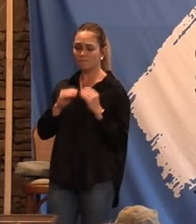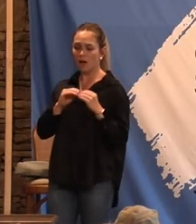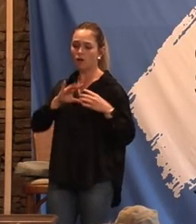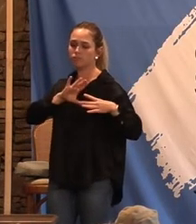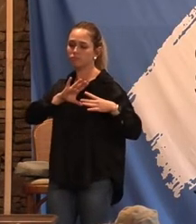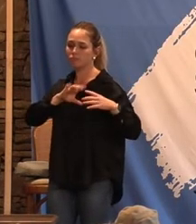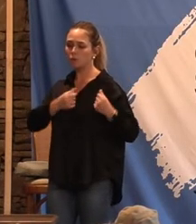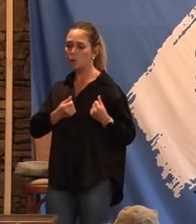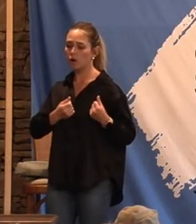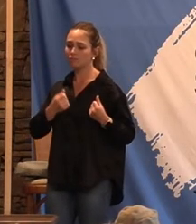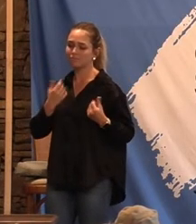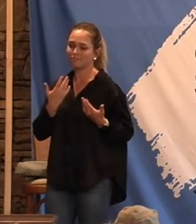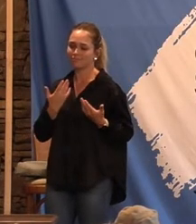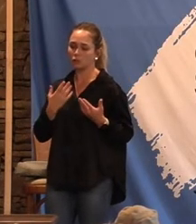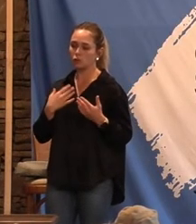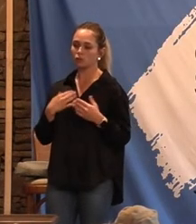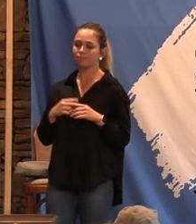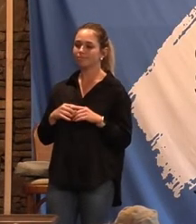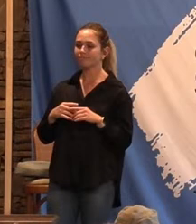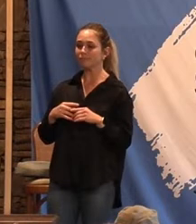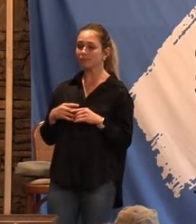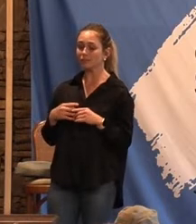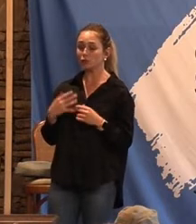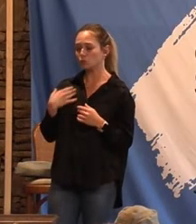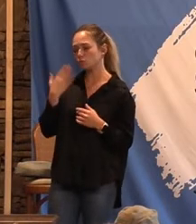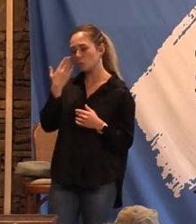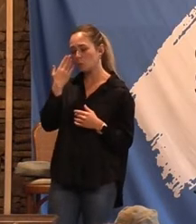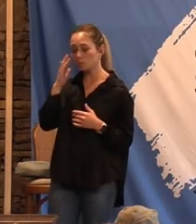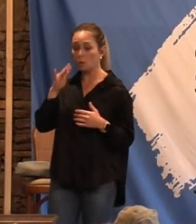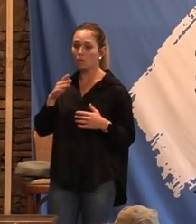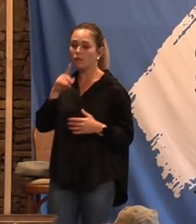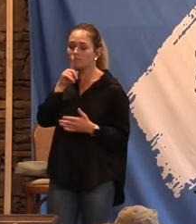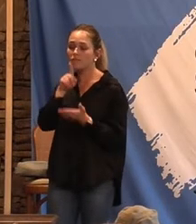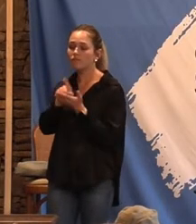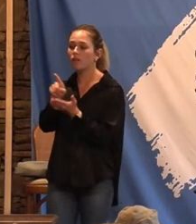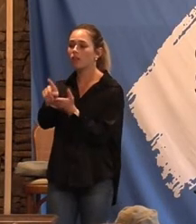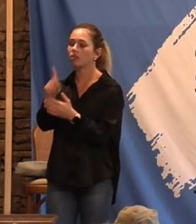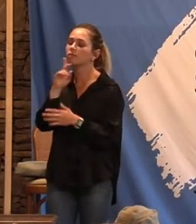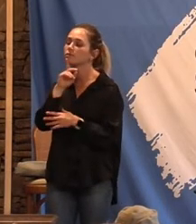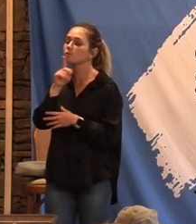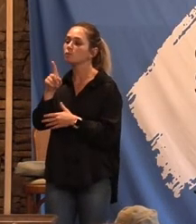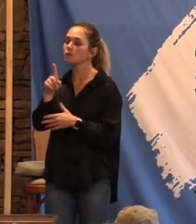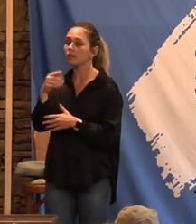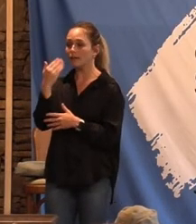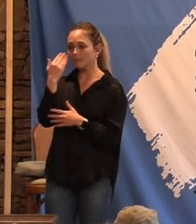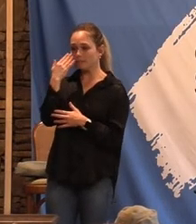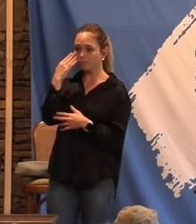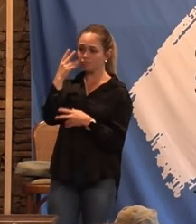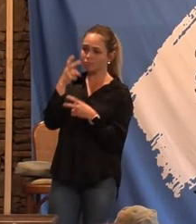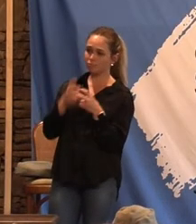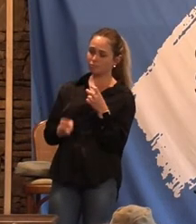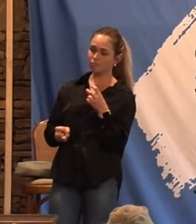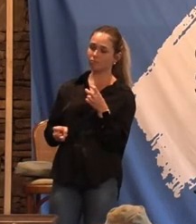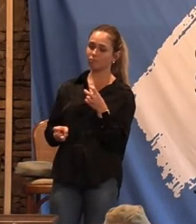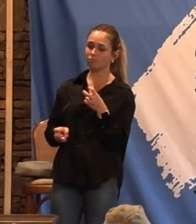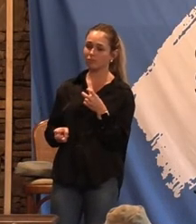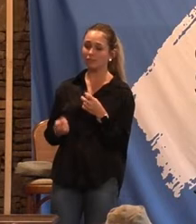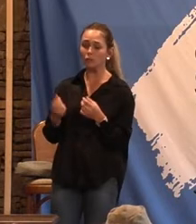heart, you can't know when love is real. I know it's hard